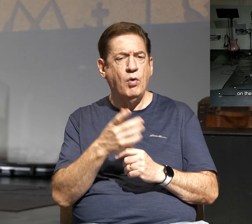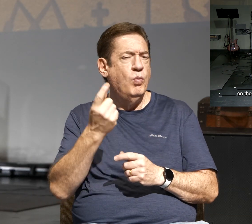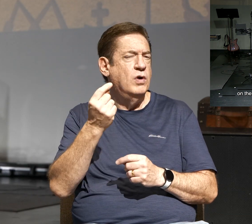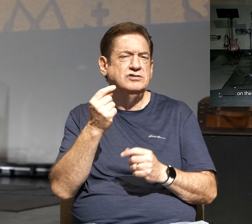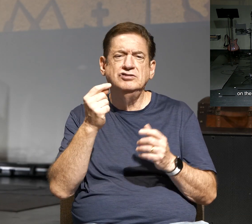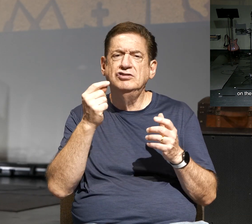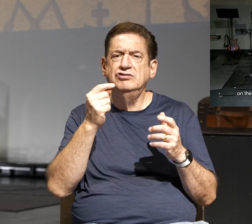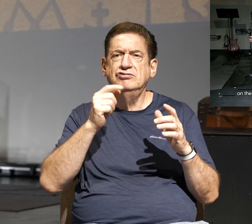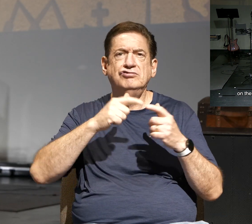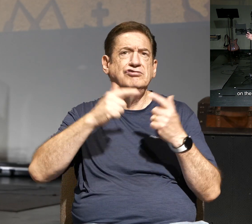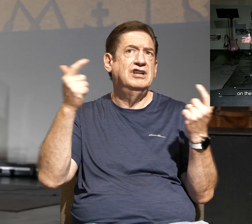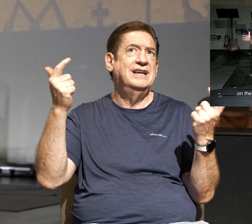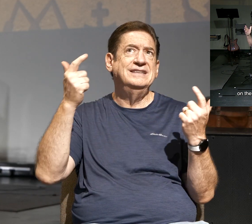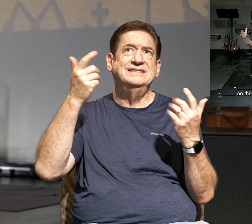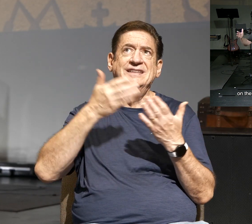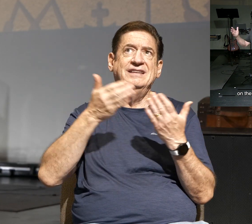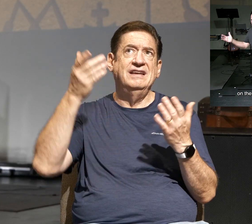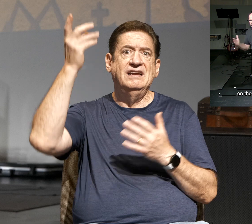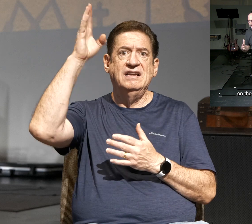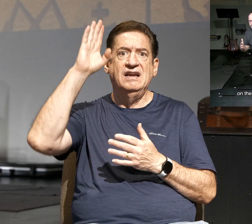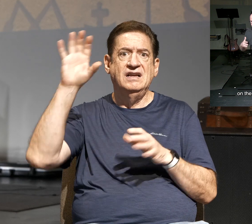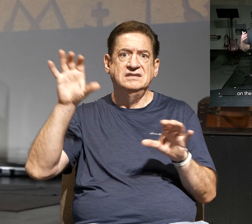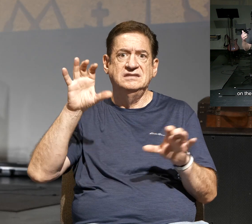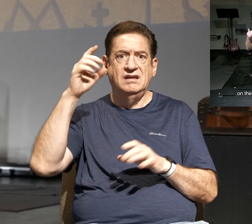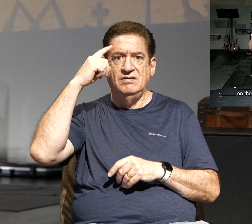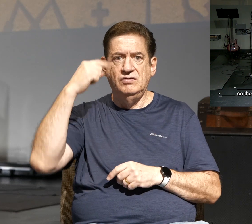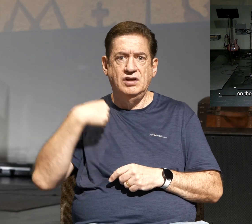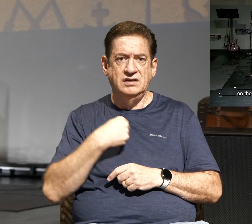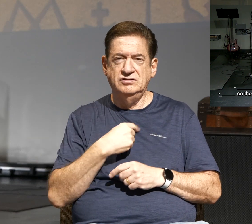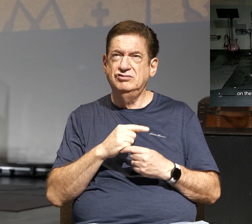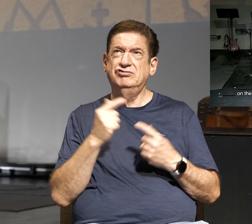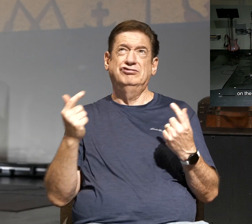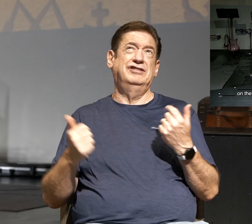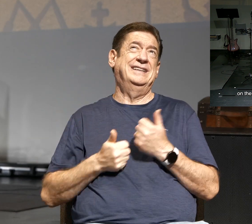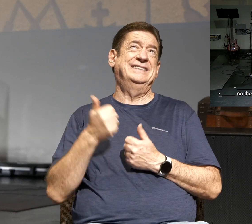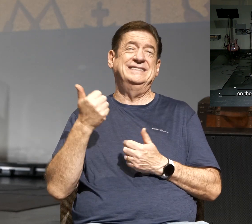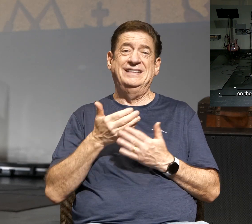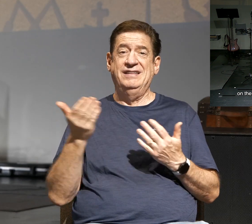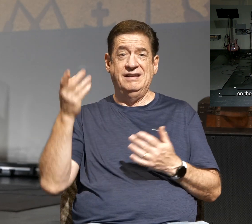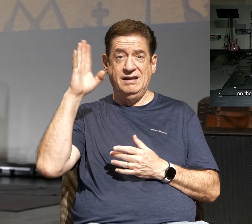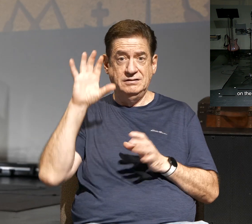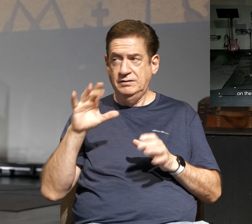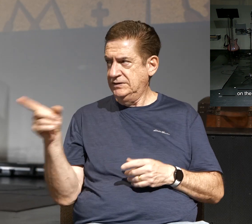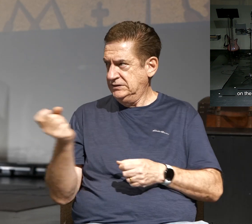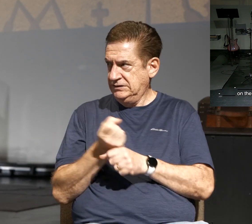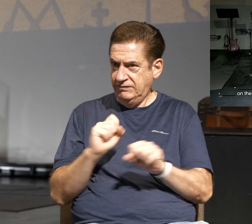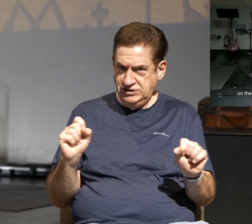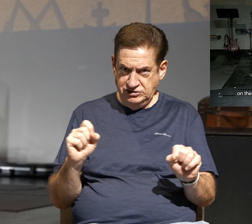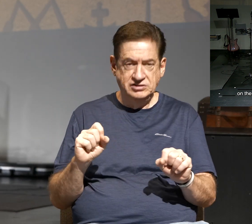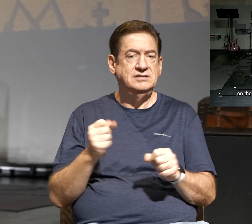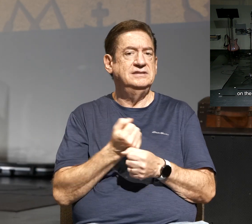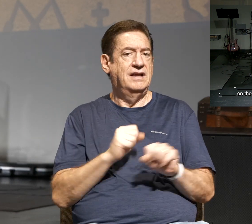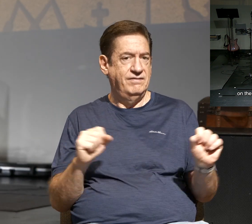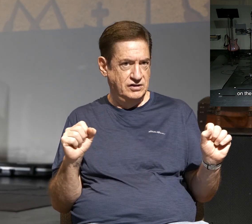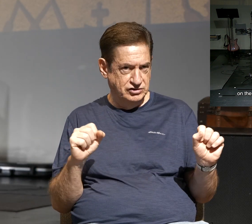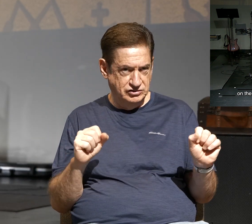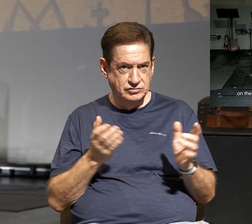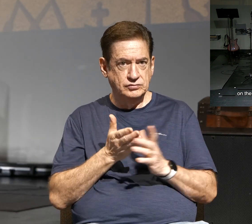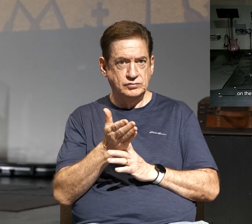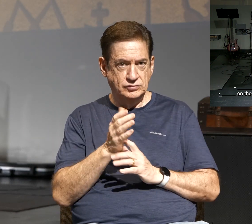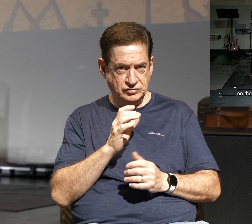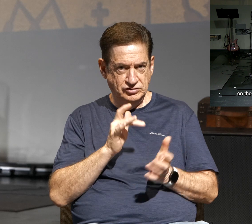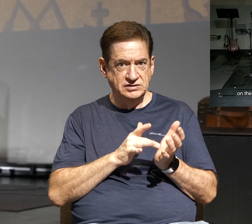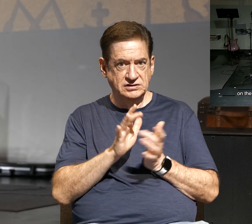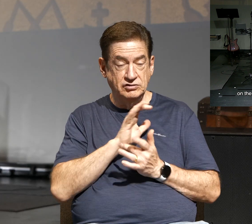the greatest thing God has ever done for us? The greatest thing God has ever done for us. Anybody? Salvation. Yeah, salvation through Jesus